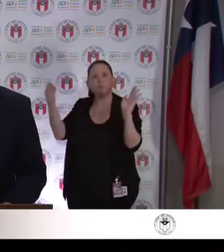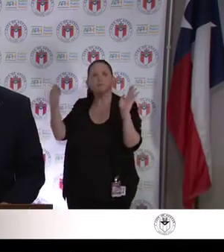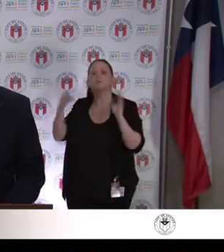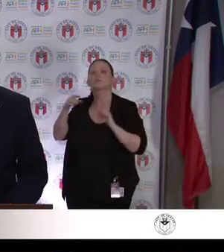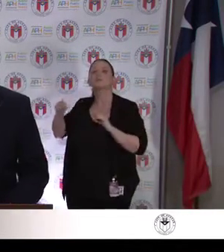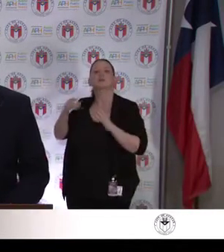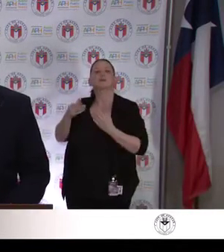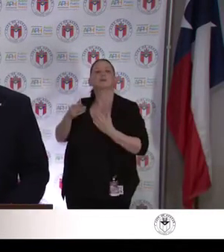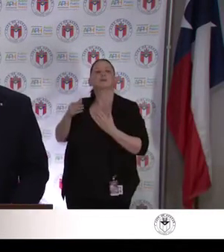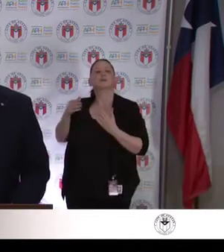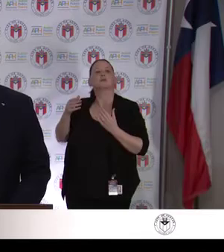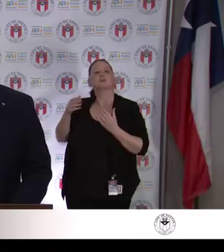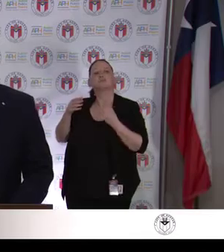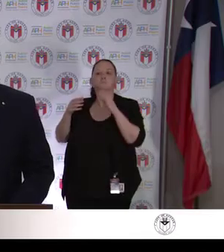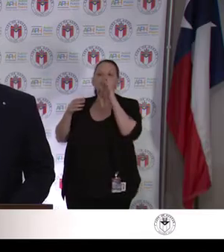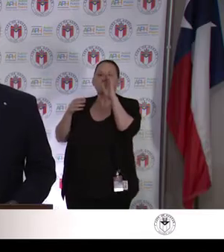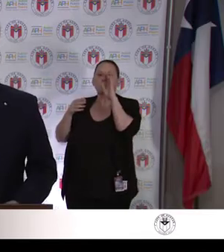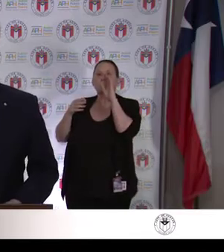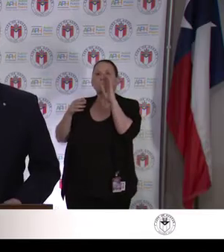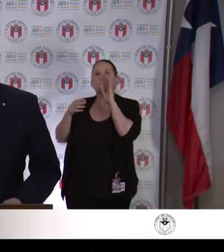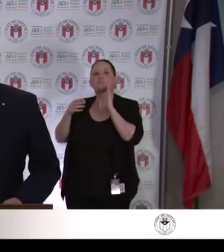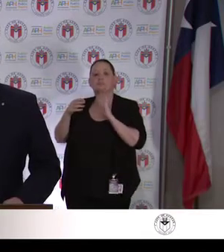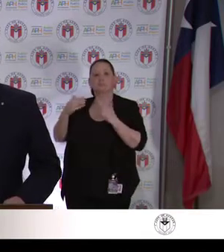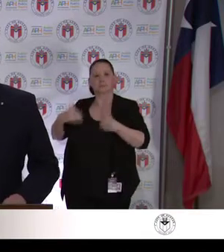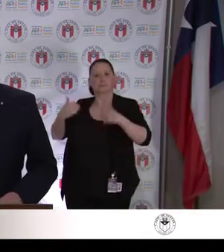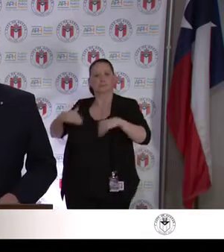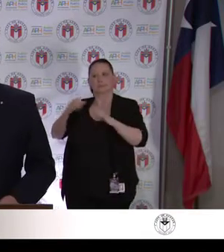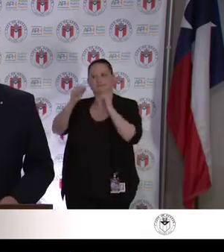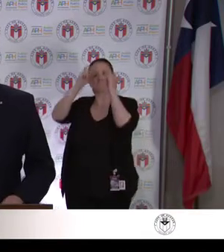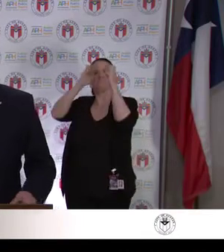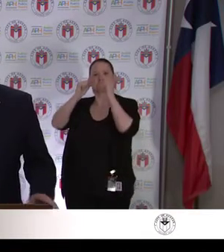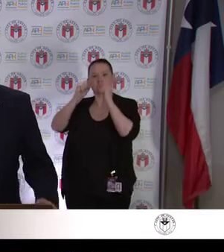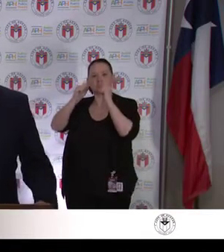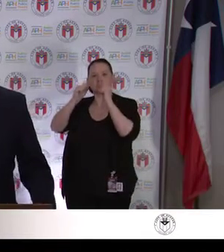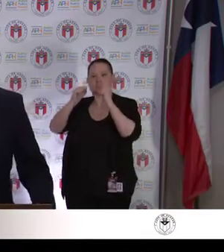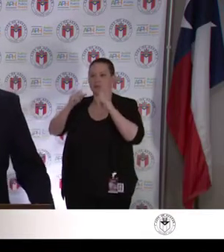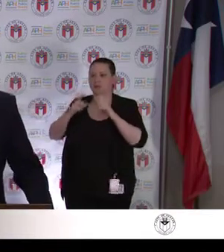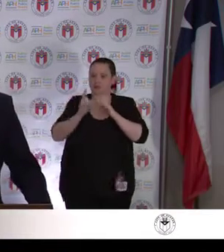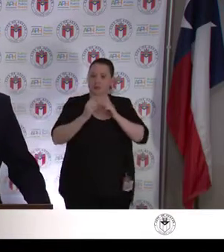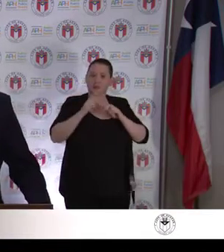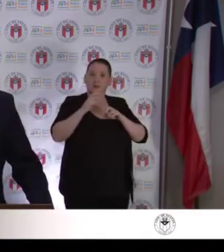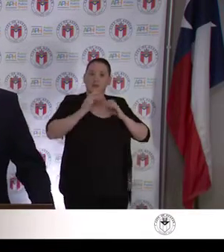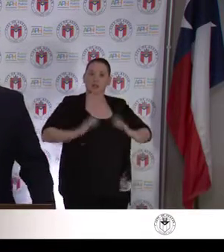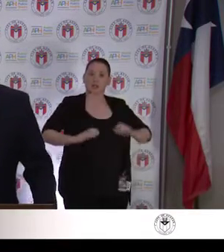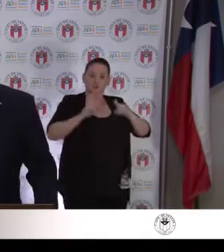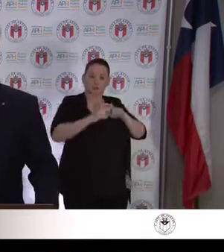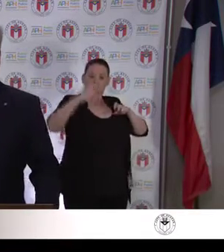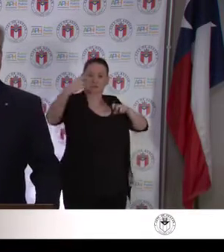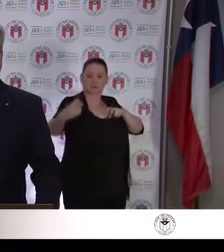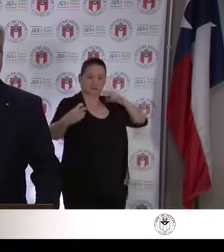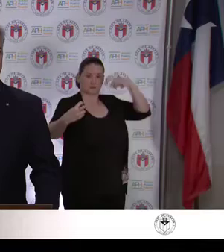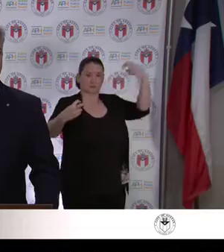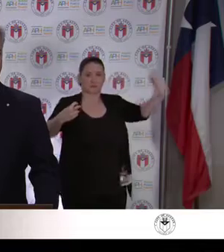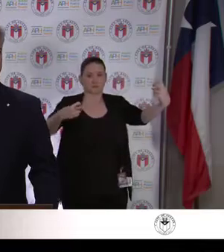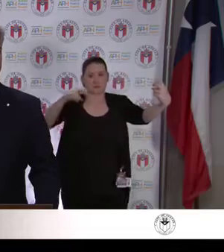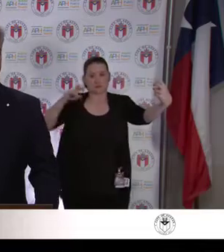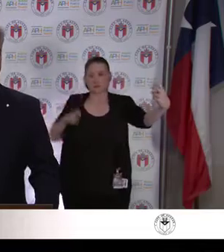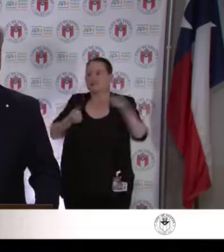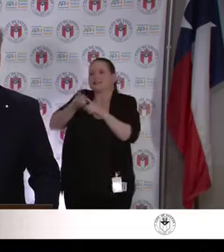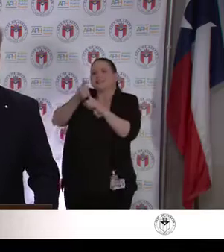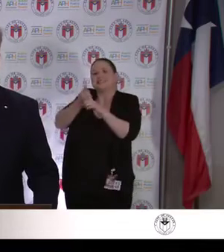were doing a pretty spectacular job, actually, spacing customers out and kind of self-policing.